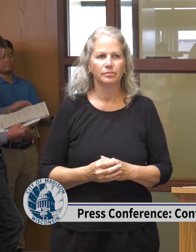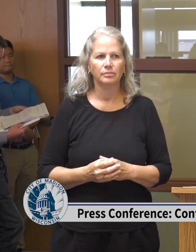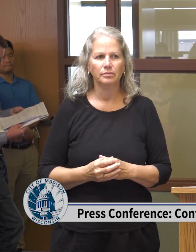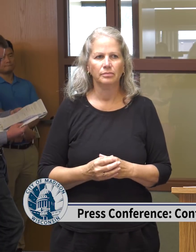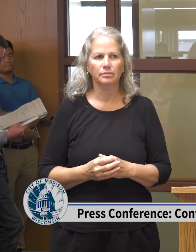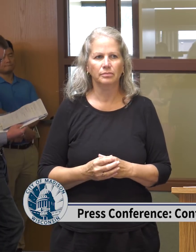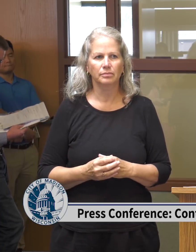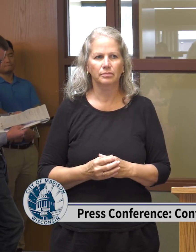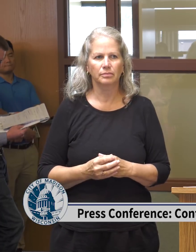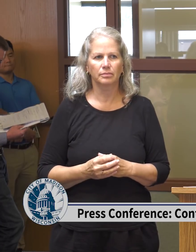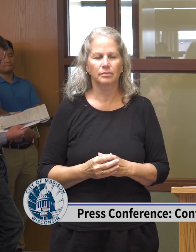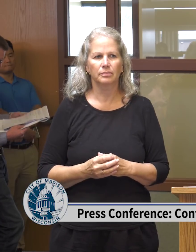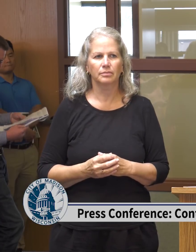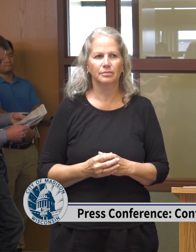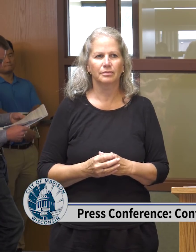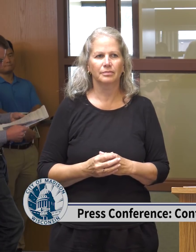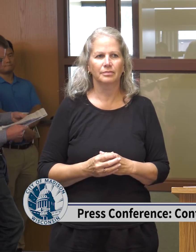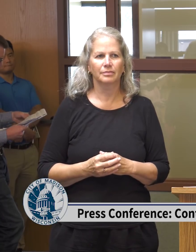aquatic plants.